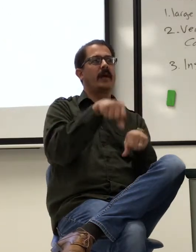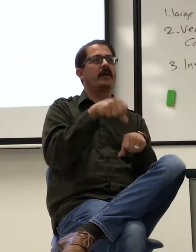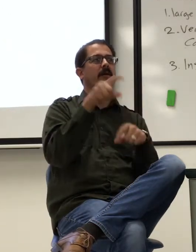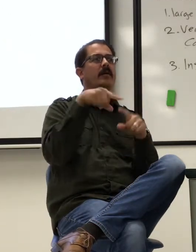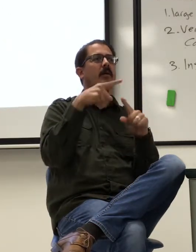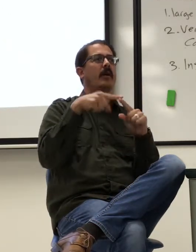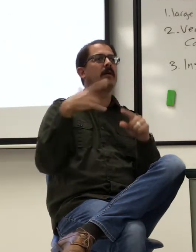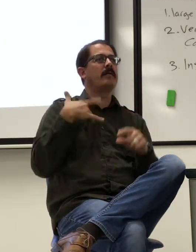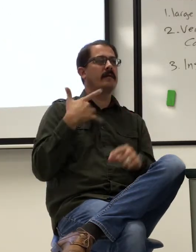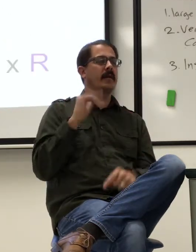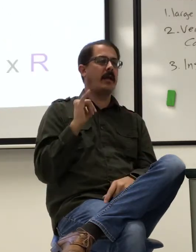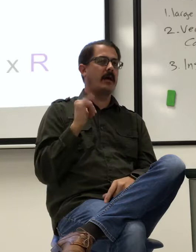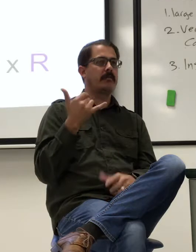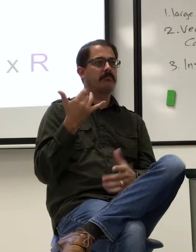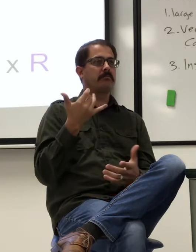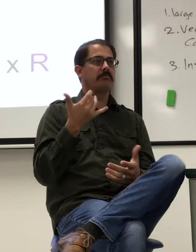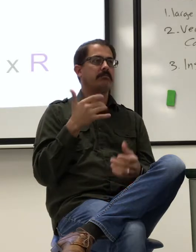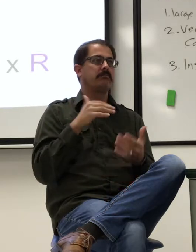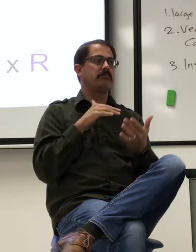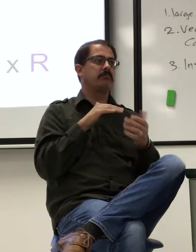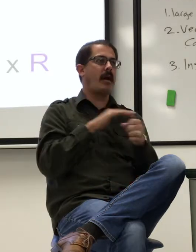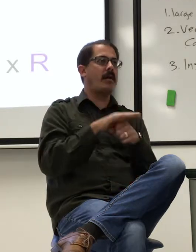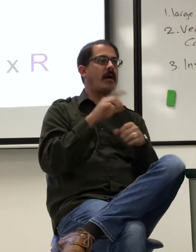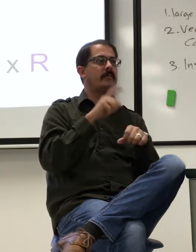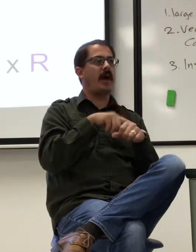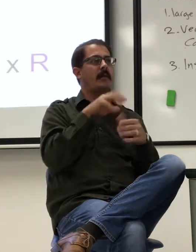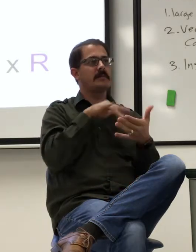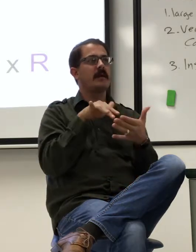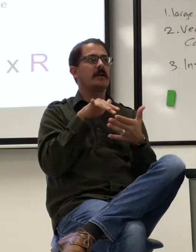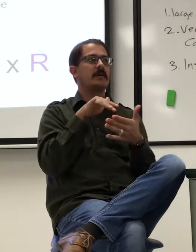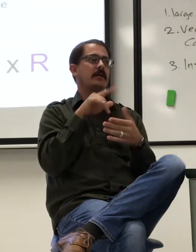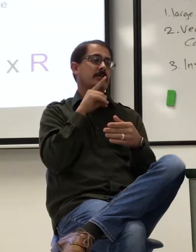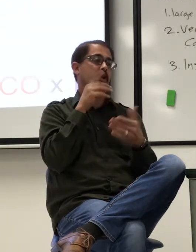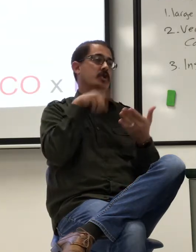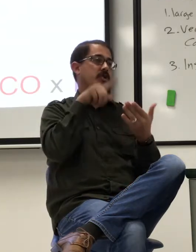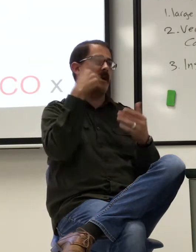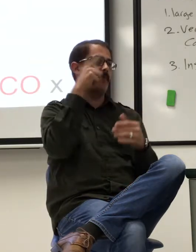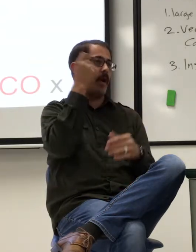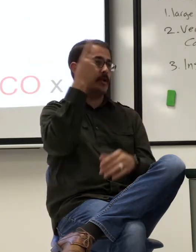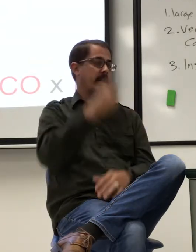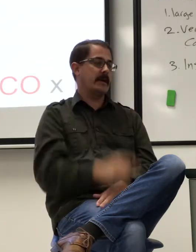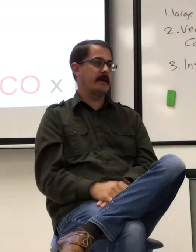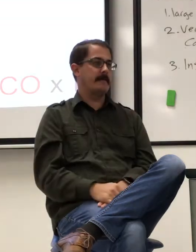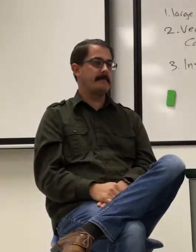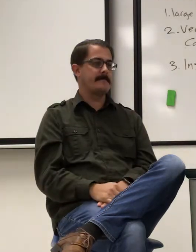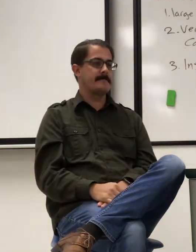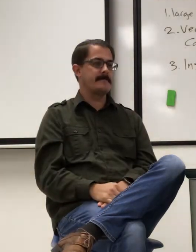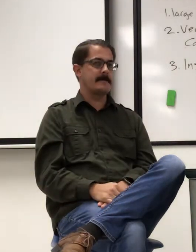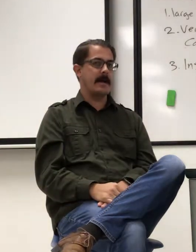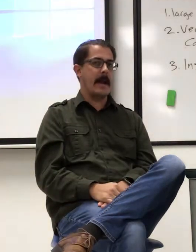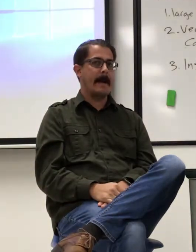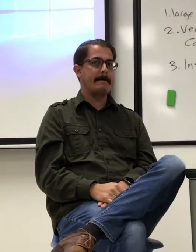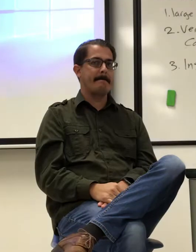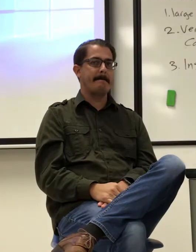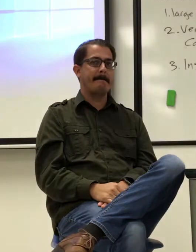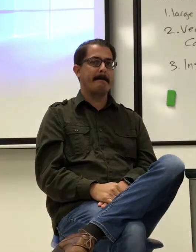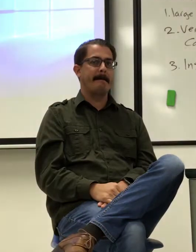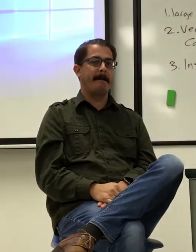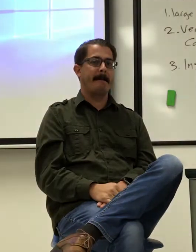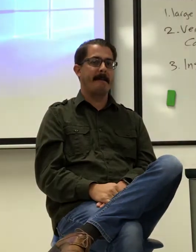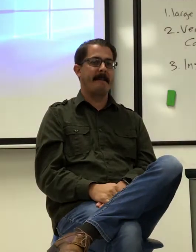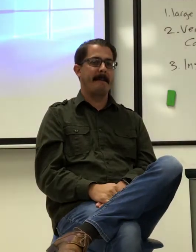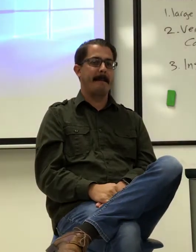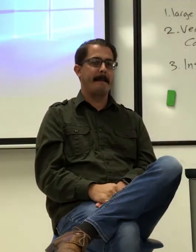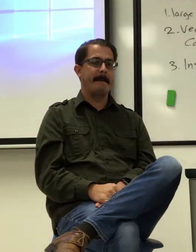feel you've spent enough time studying the material. And it's a good check for understanding. It goes all the way up